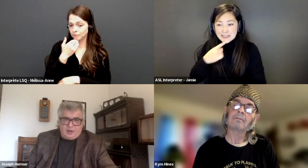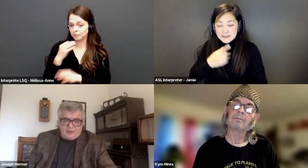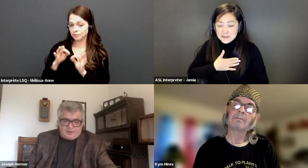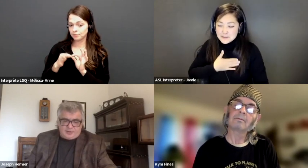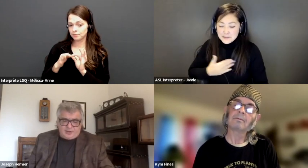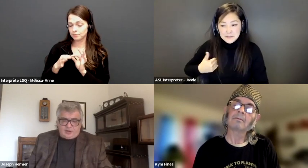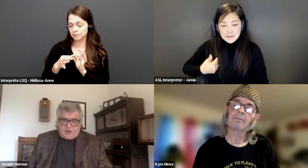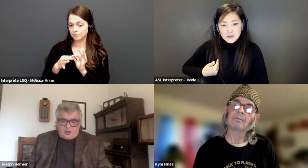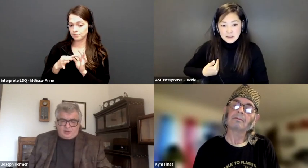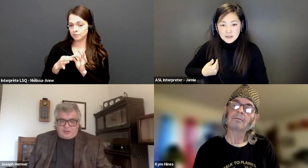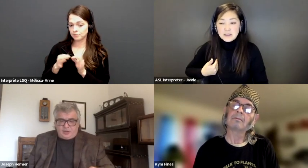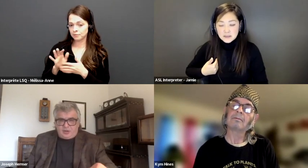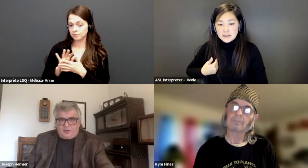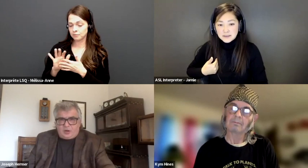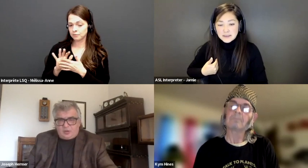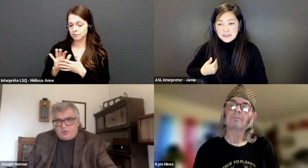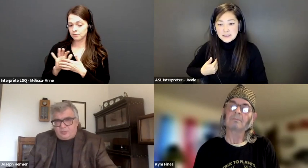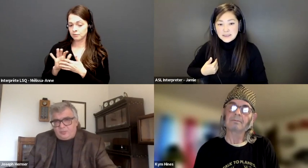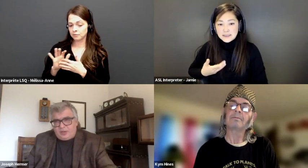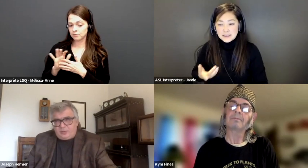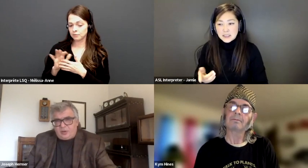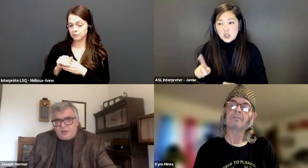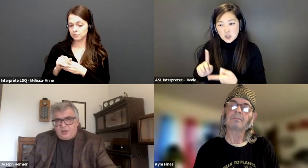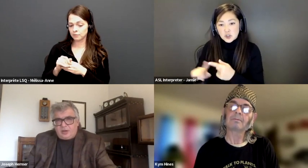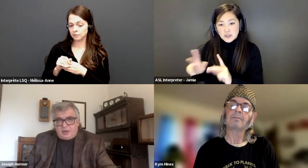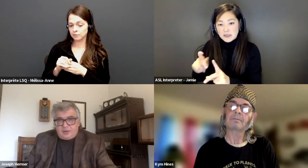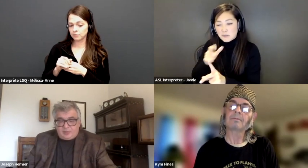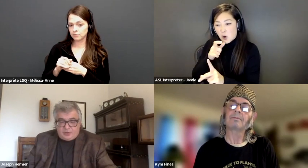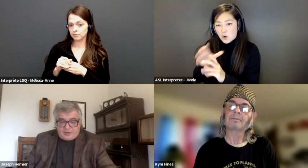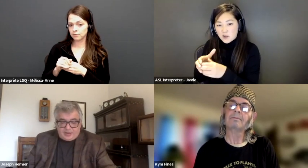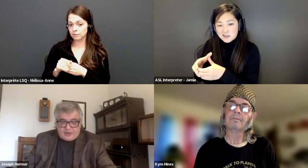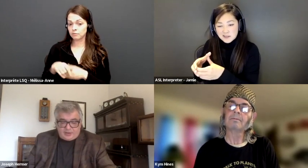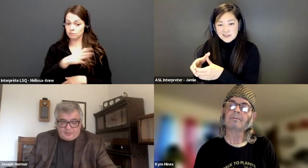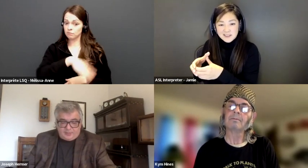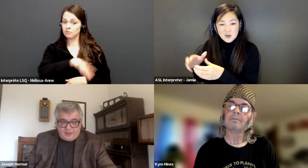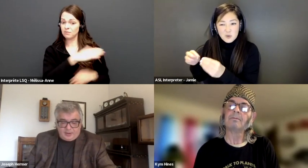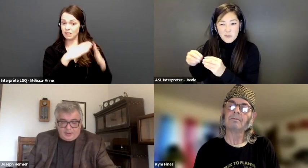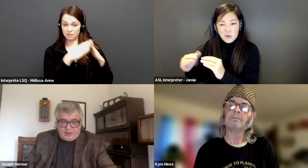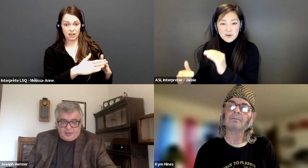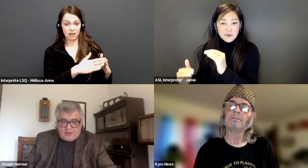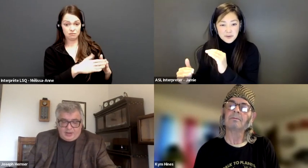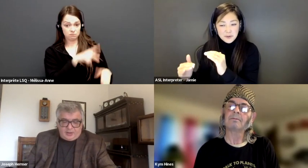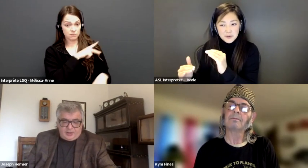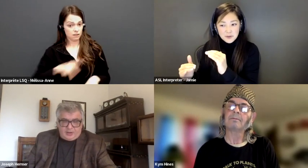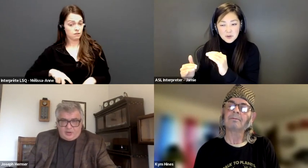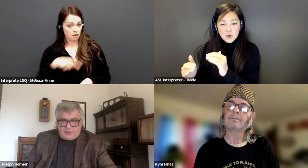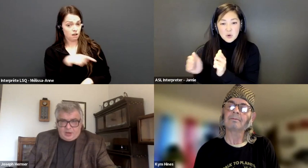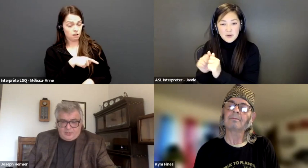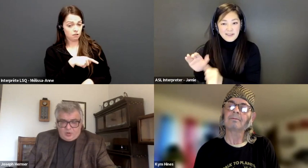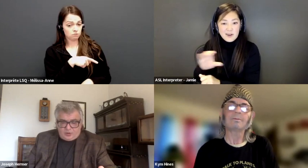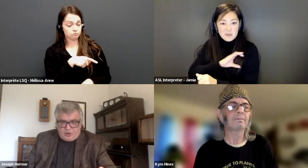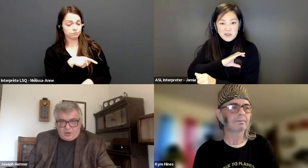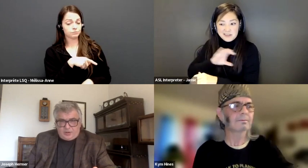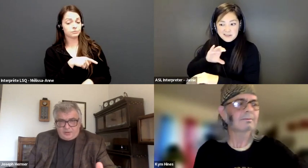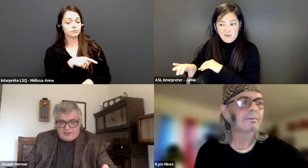harm that the city caused to vulnerable people in their policing action. And, you know, as